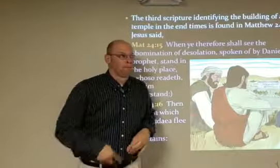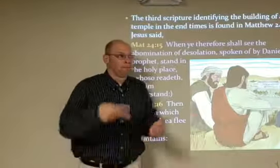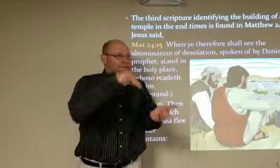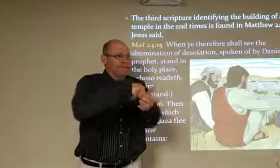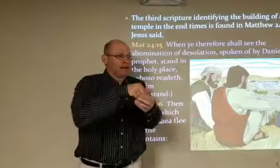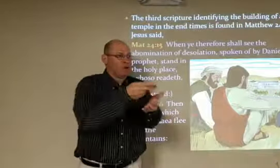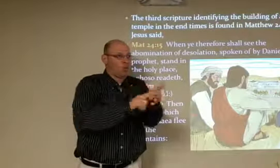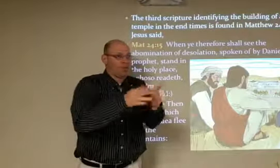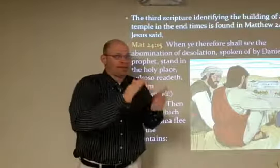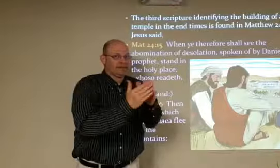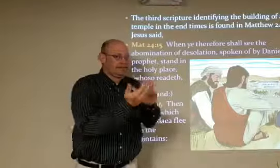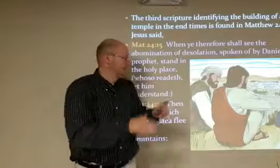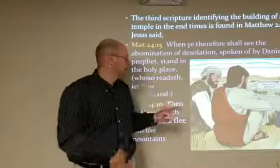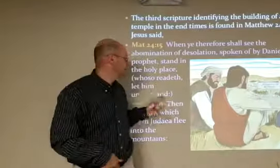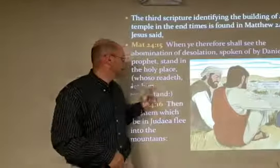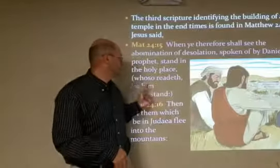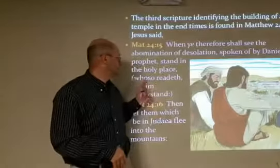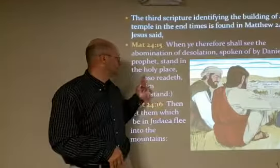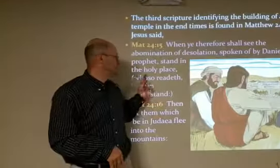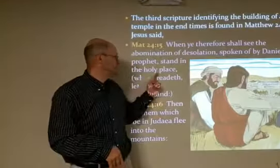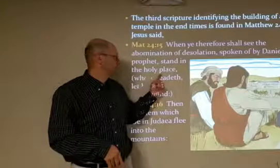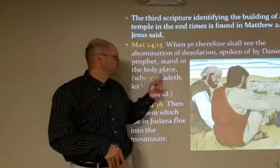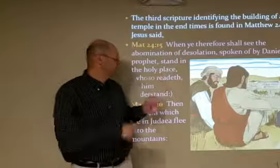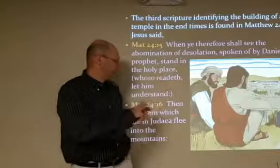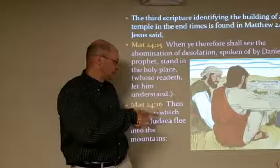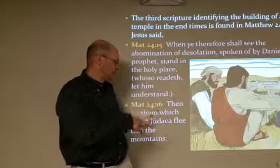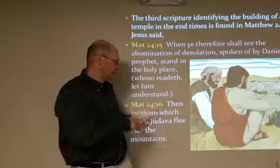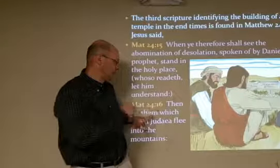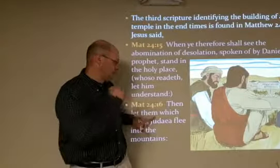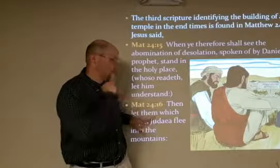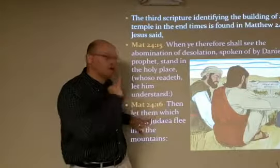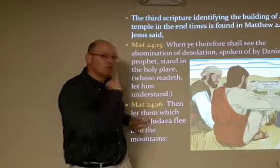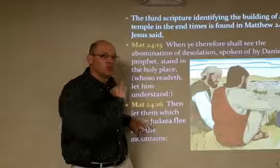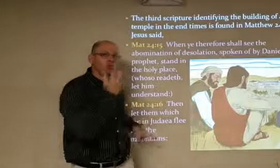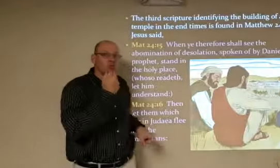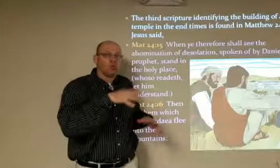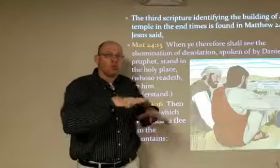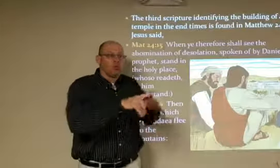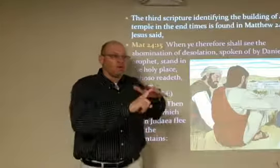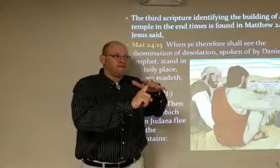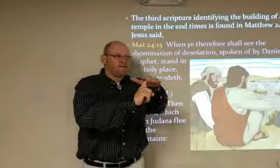Therefore shall see the abomination of desolation. When you therefore shall see the abomination of desolation,